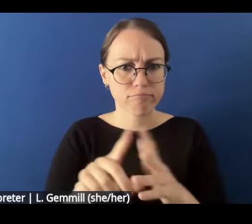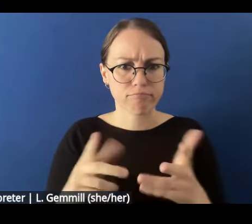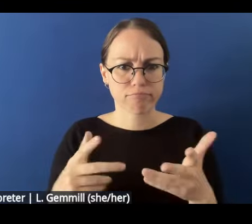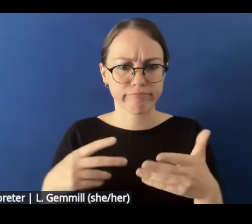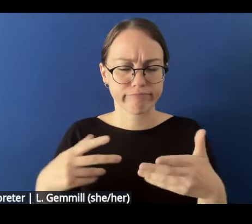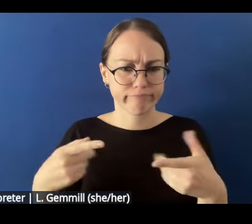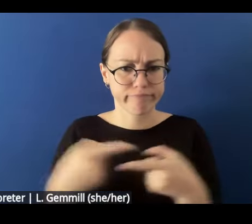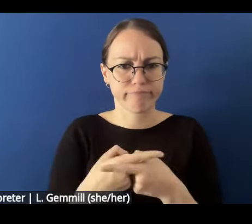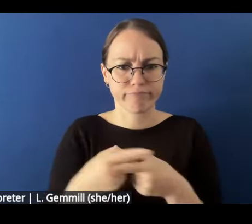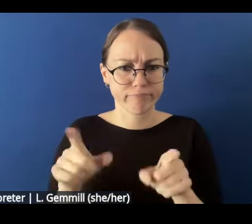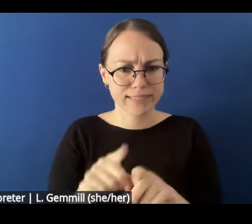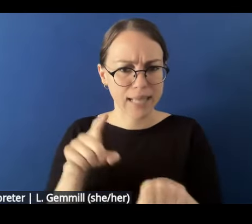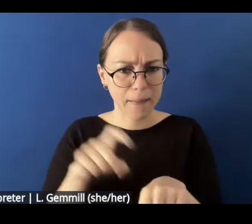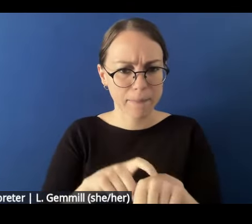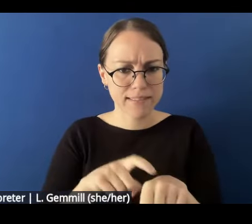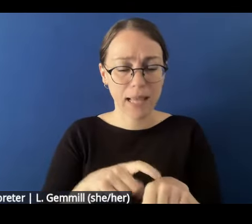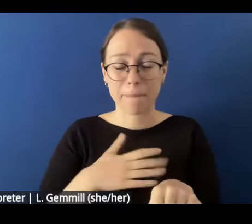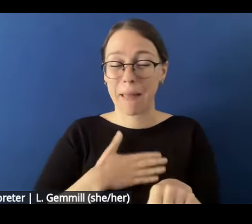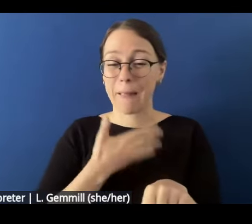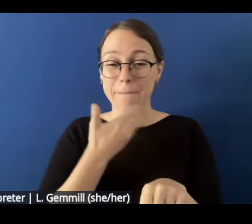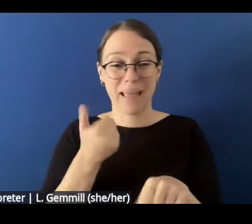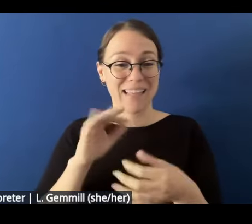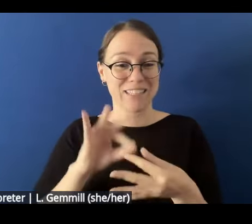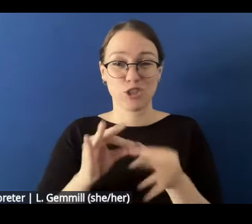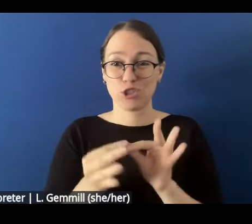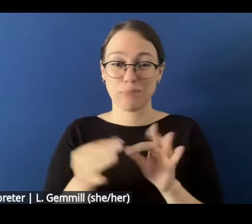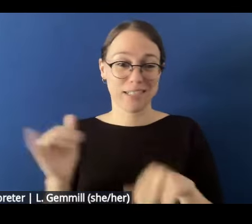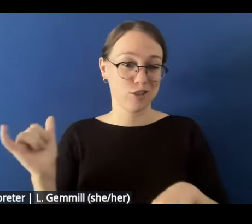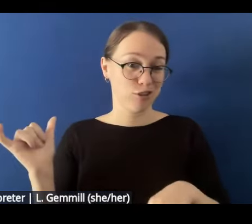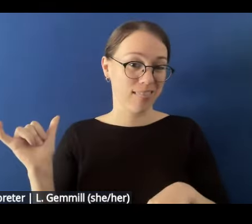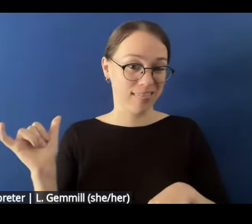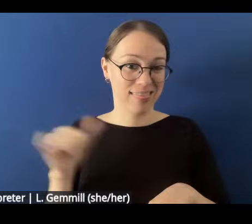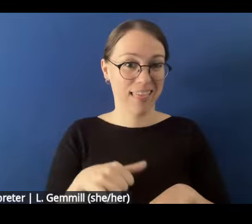I can interpret it is that I certainly do